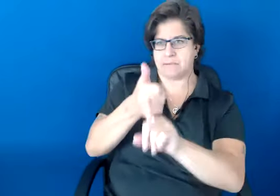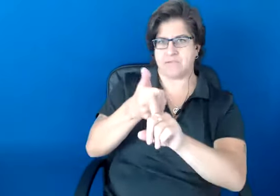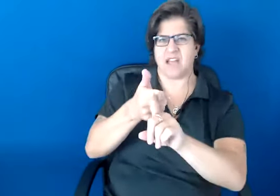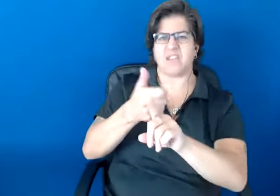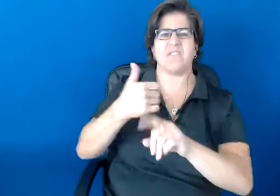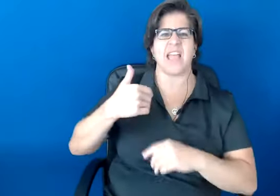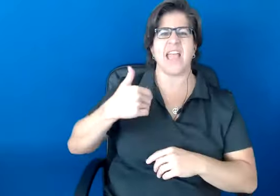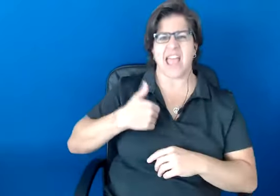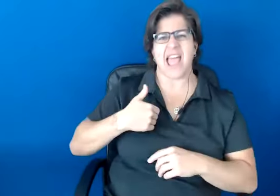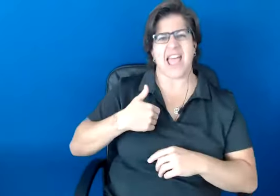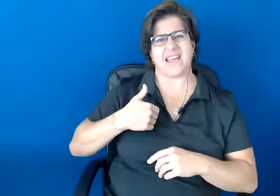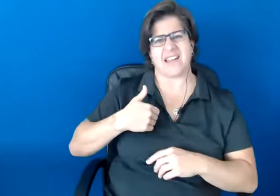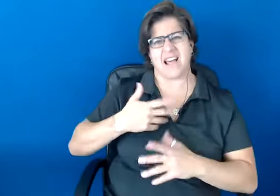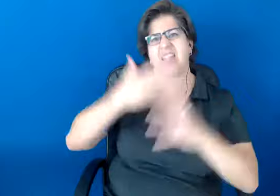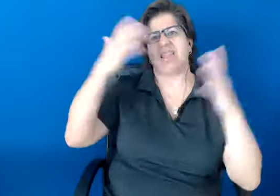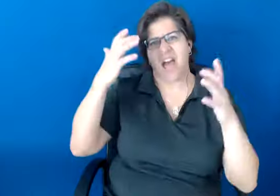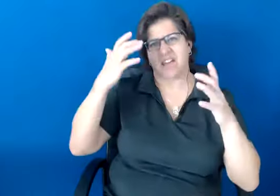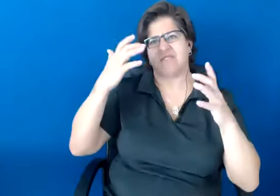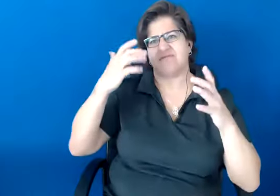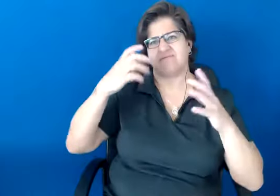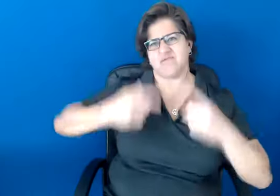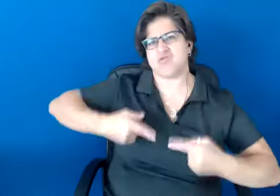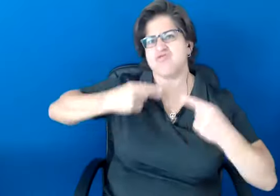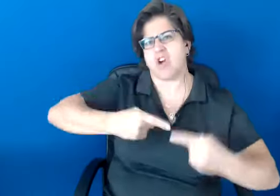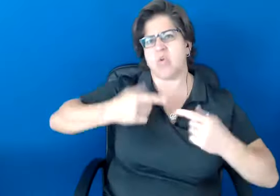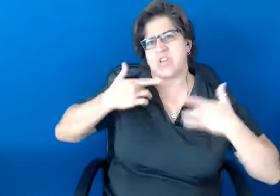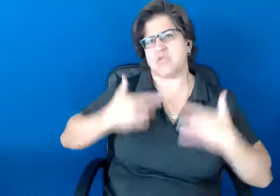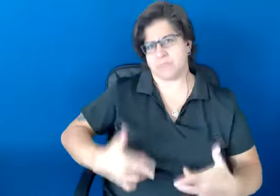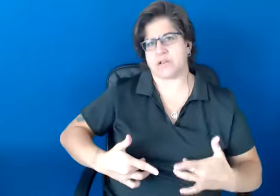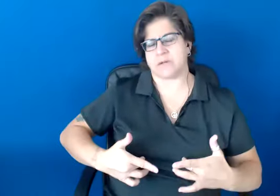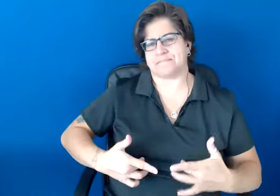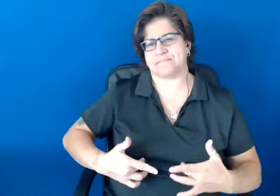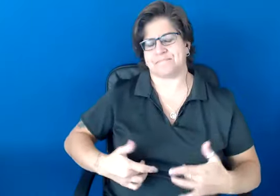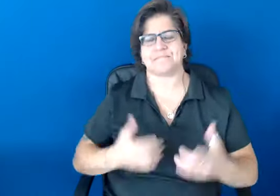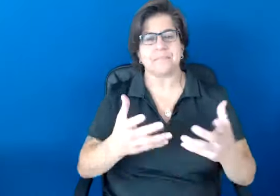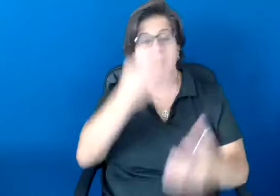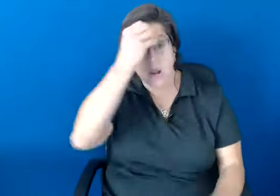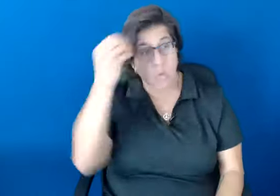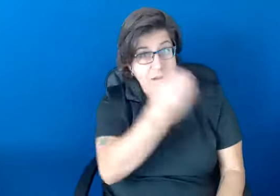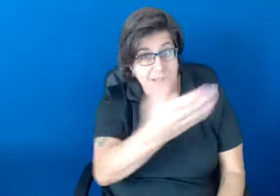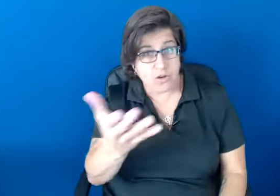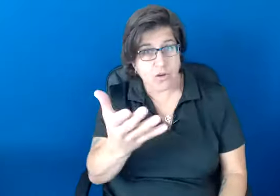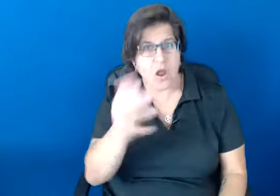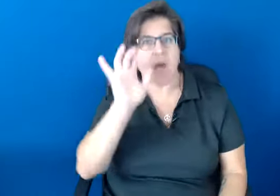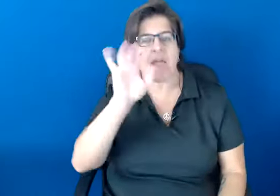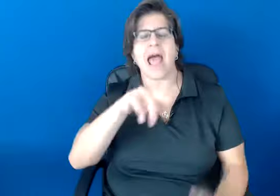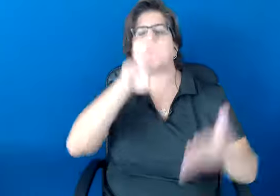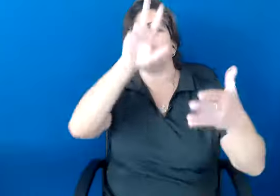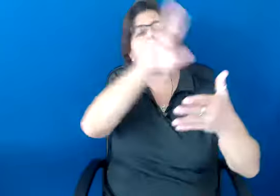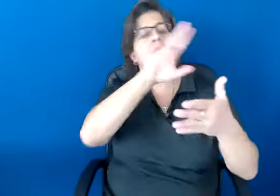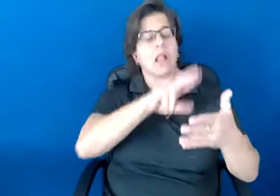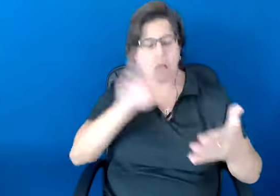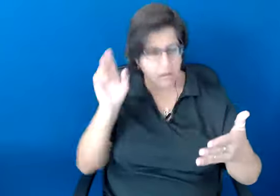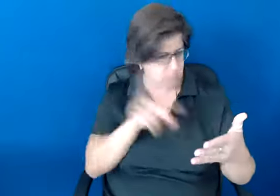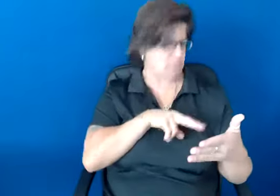troublesome depressions. And I just want you to know that's what caught my eye.